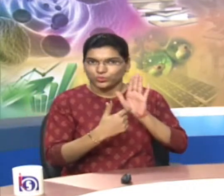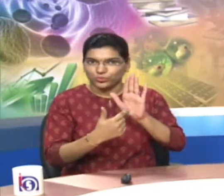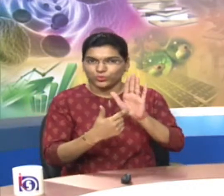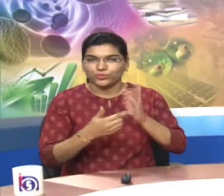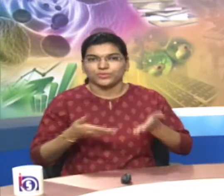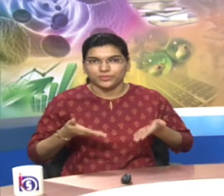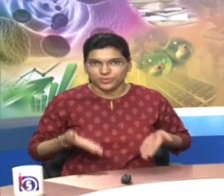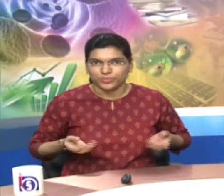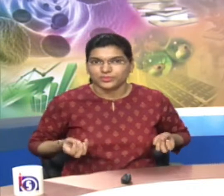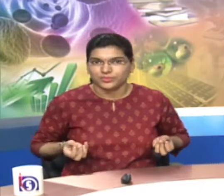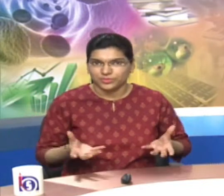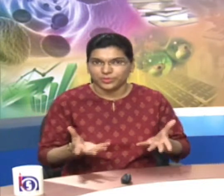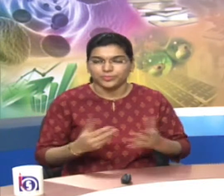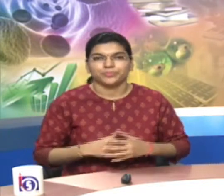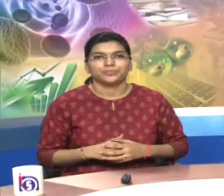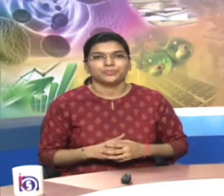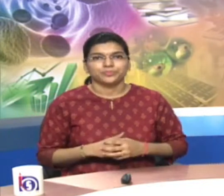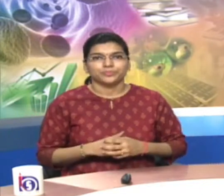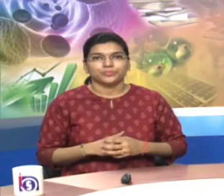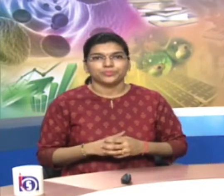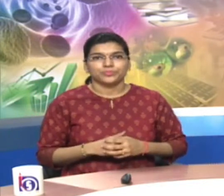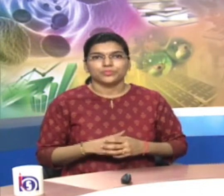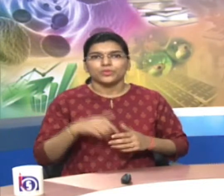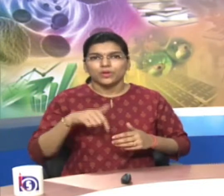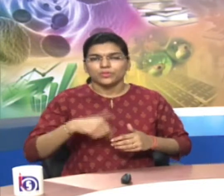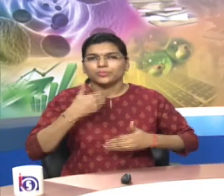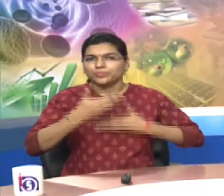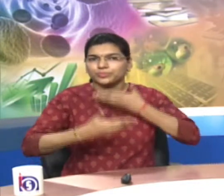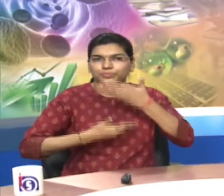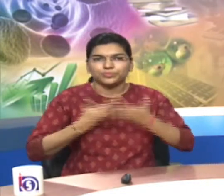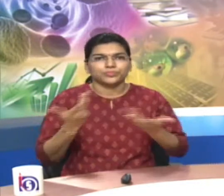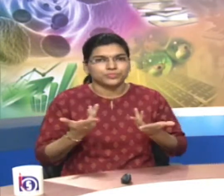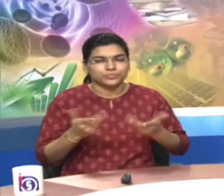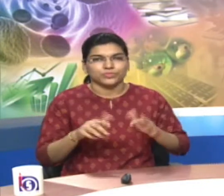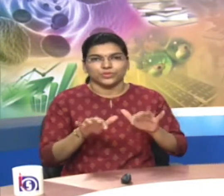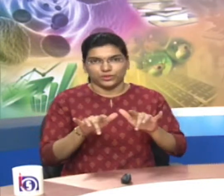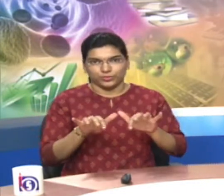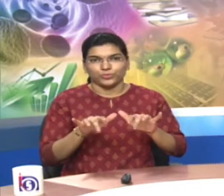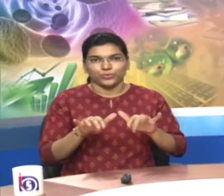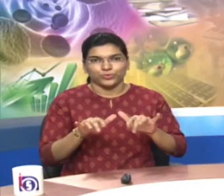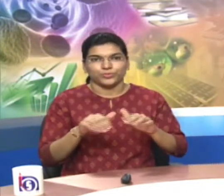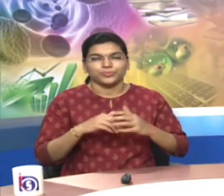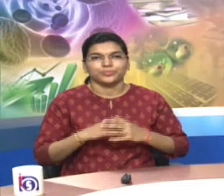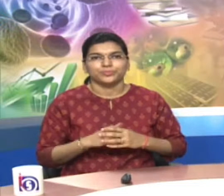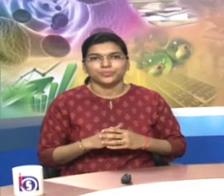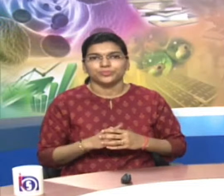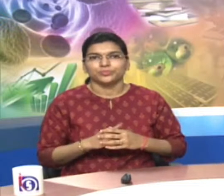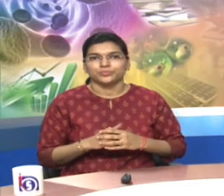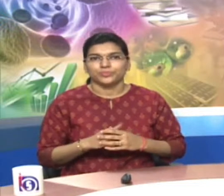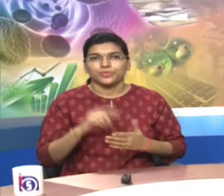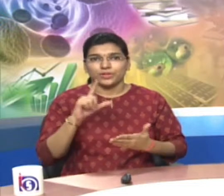NIOS welcomes you all in this educational video program. Today our topic